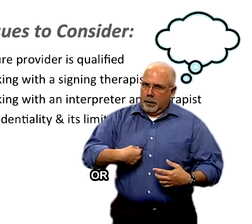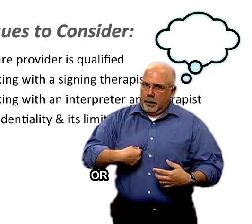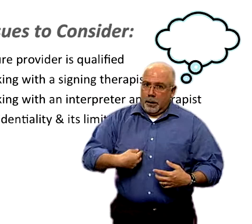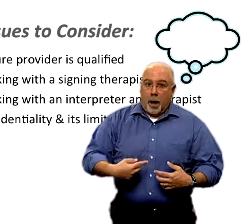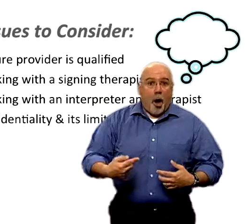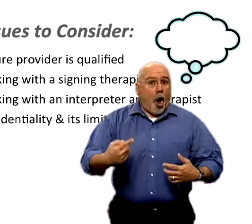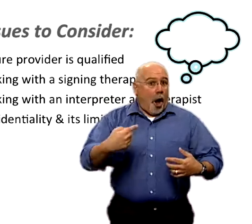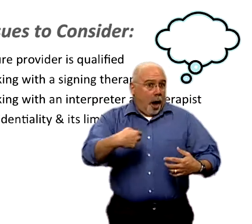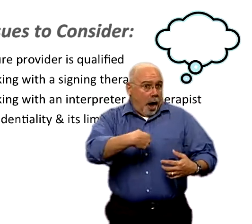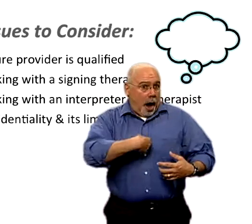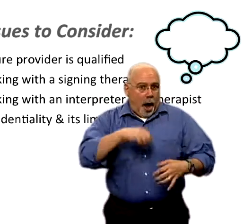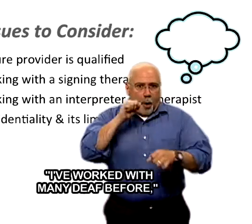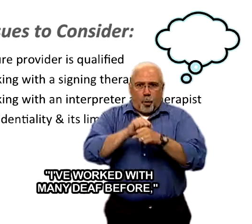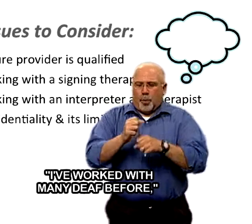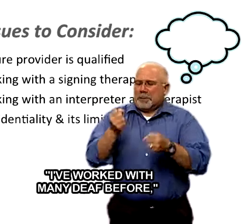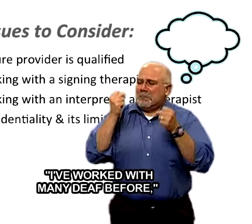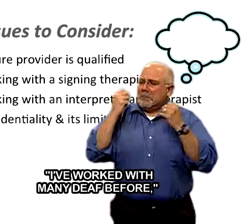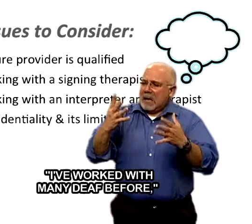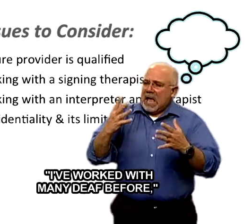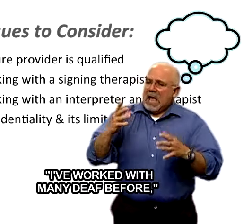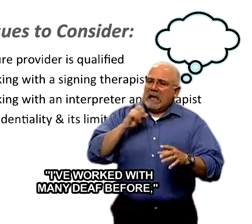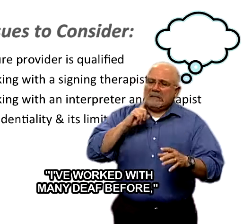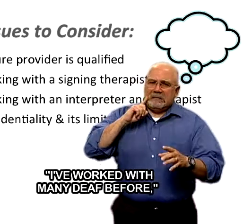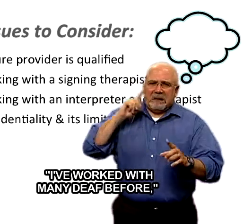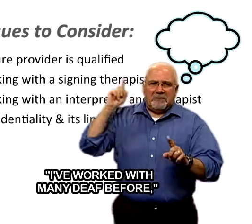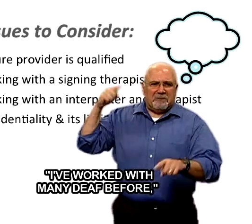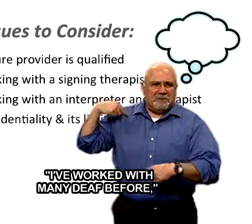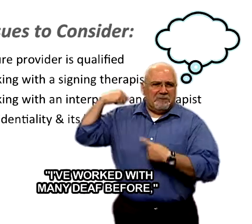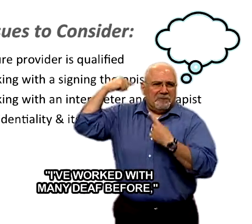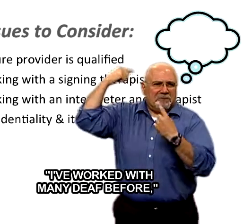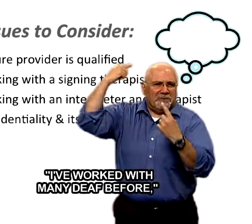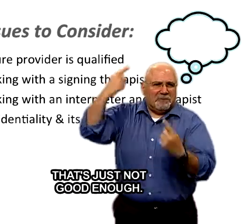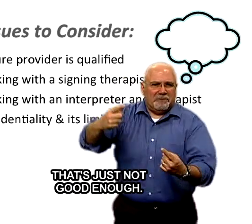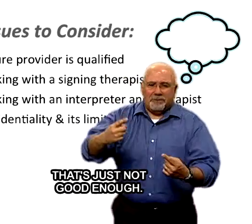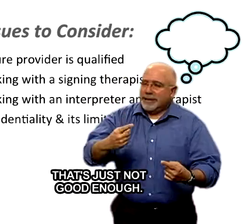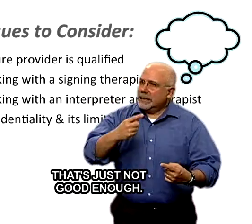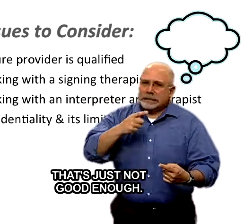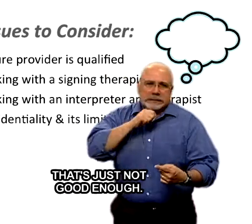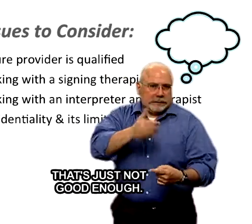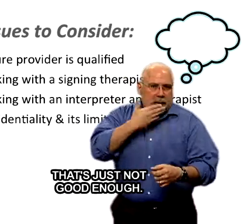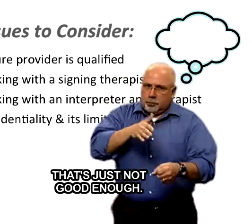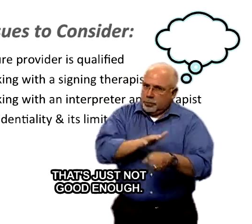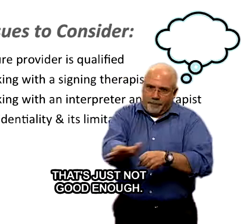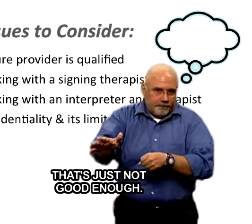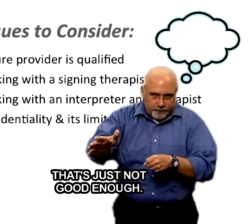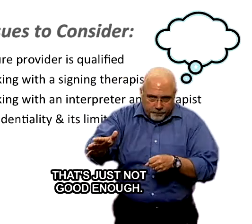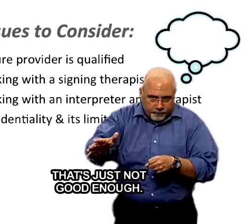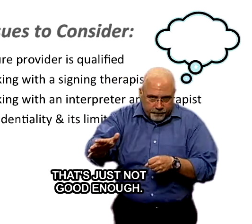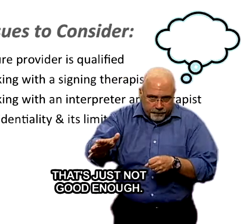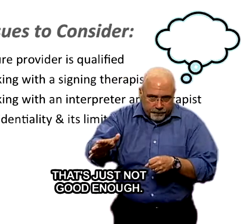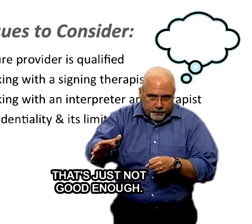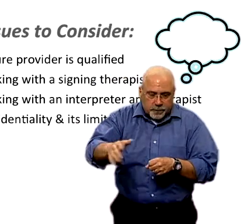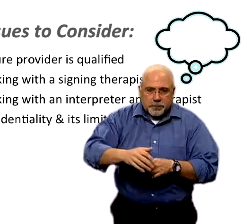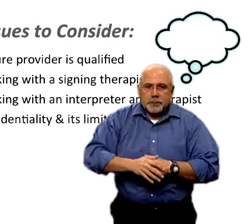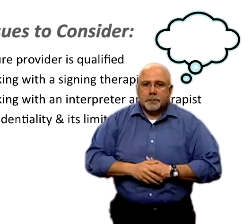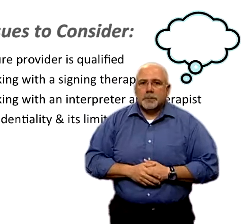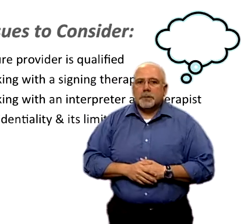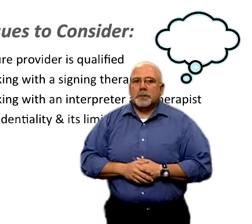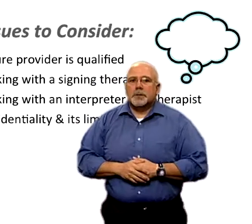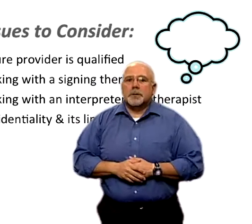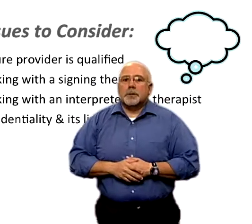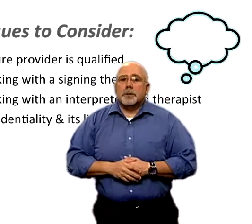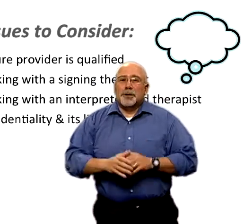or "I've worked with many deaf before," that's just not good enough.